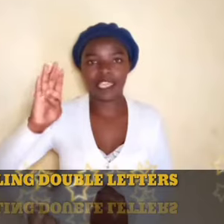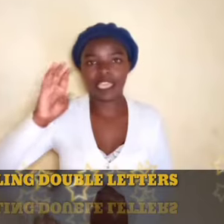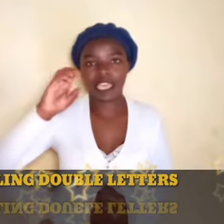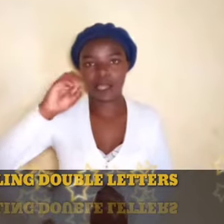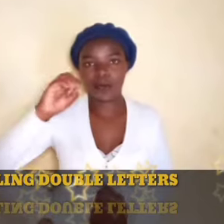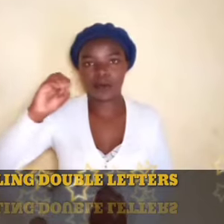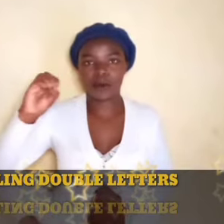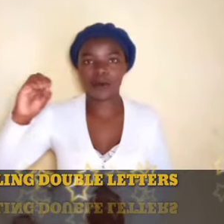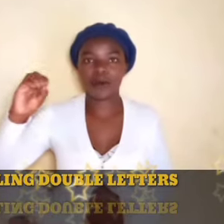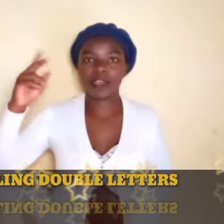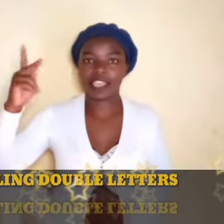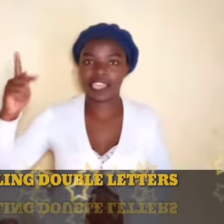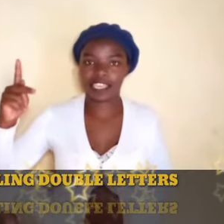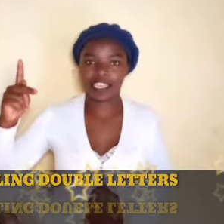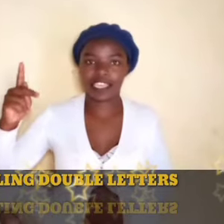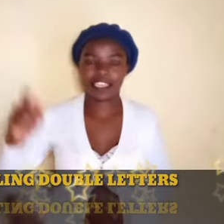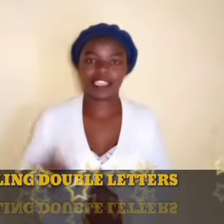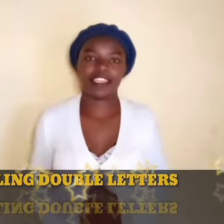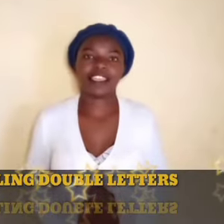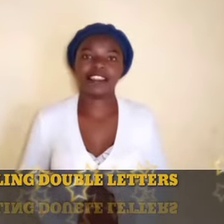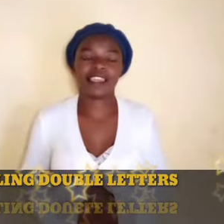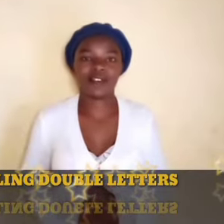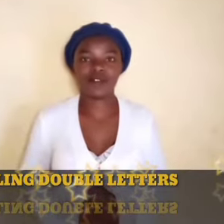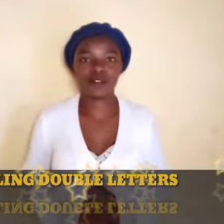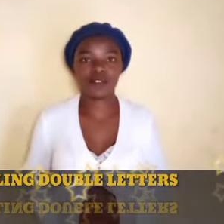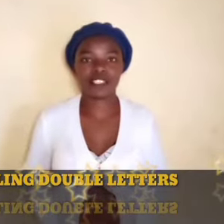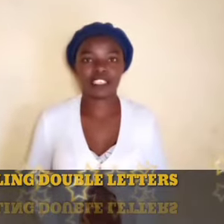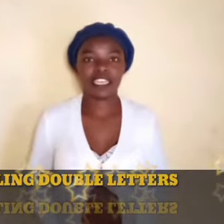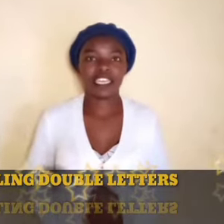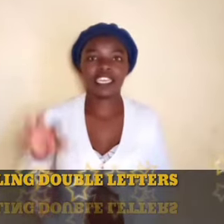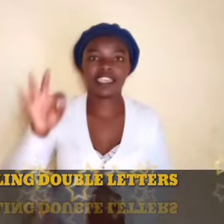B, O-K. Then foot is